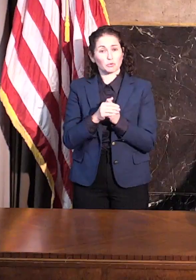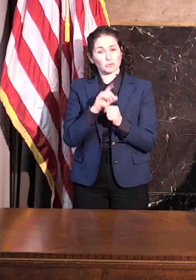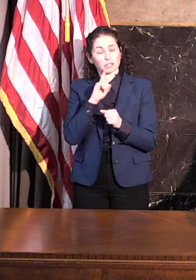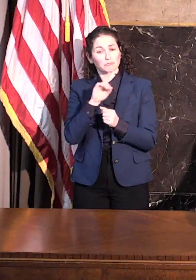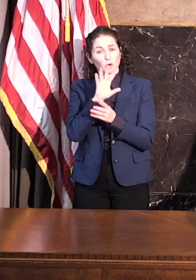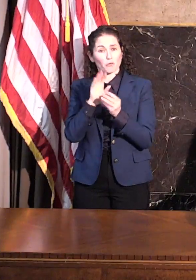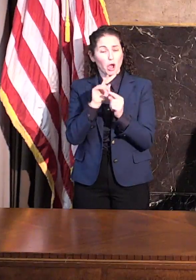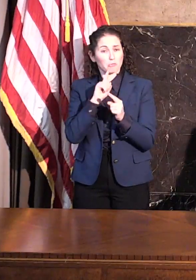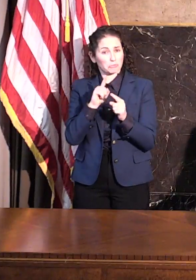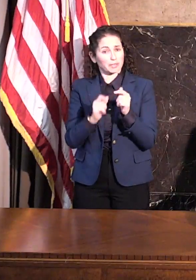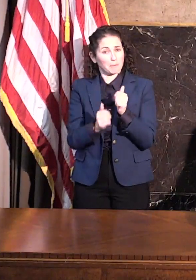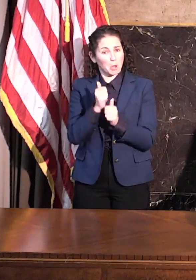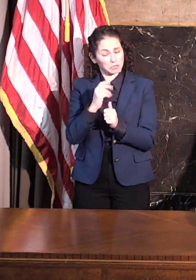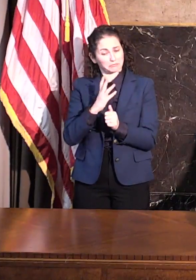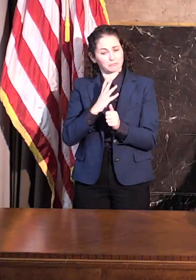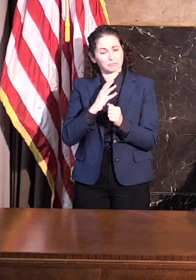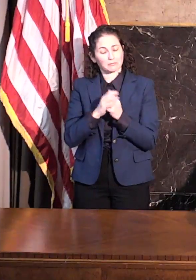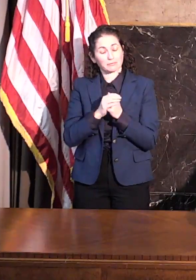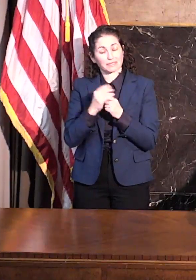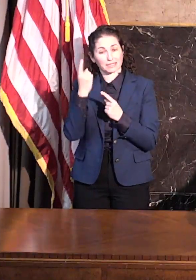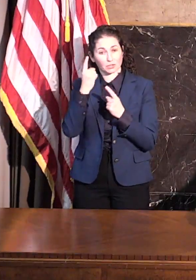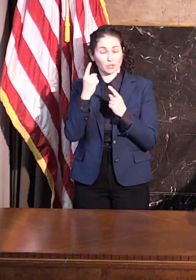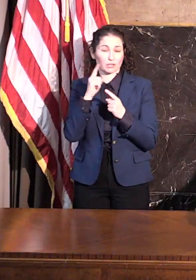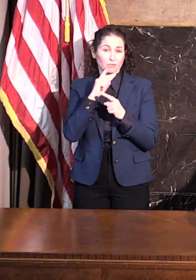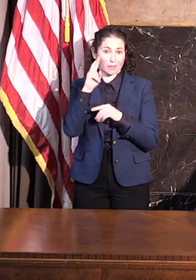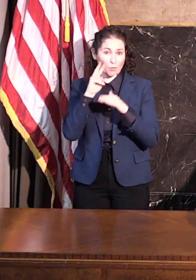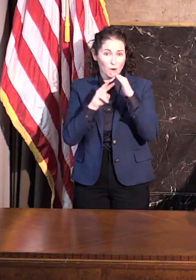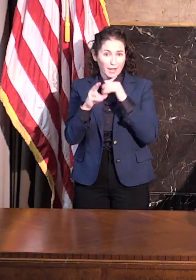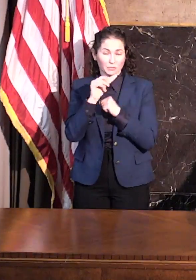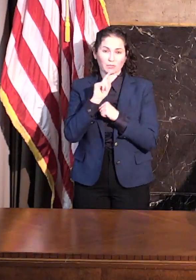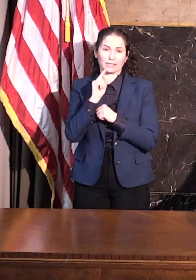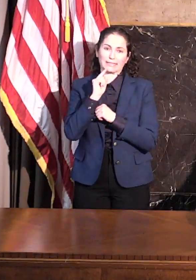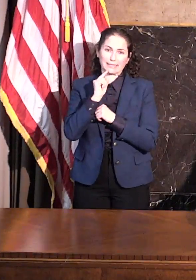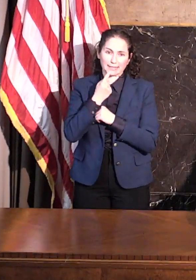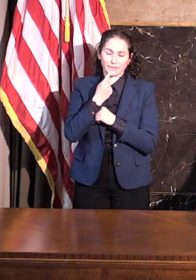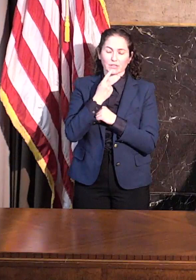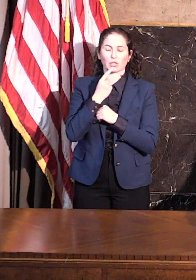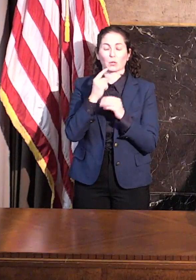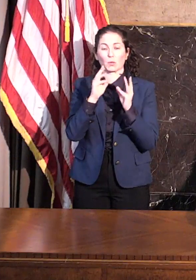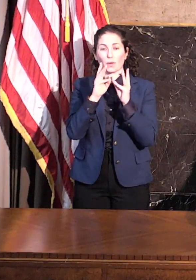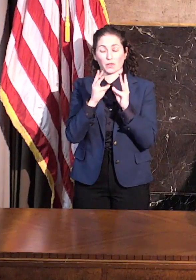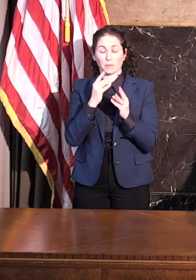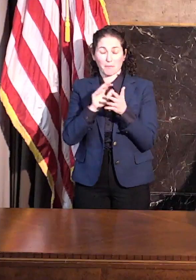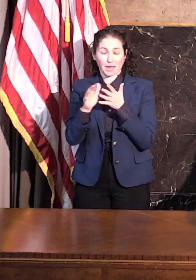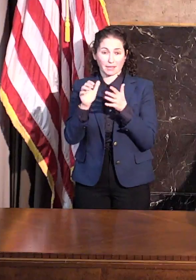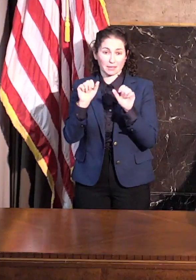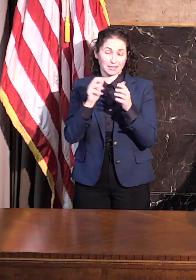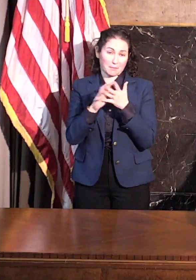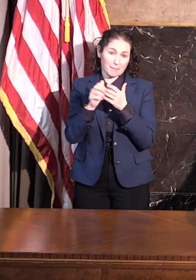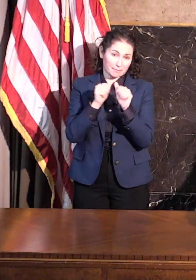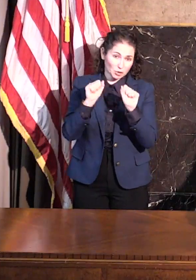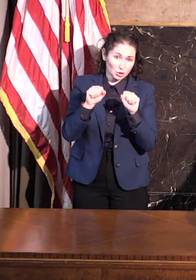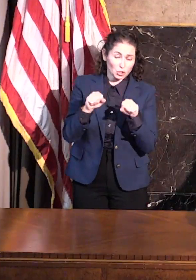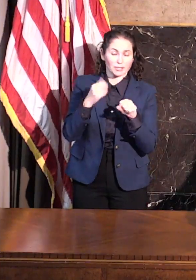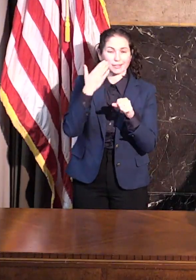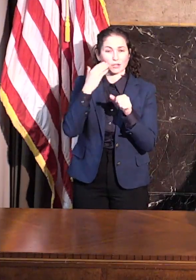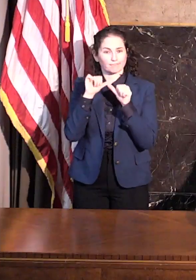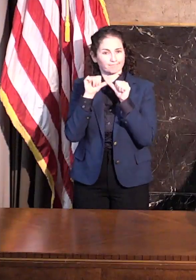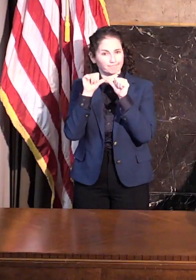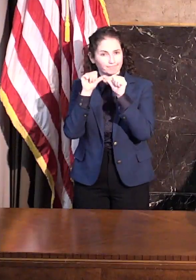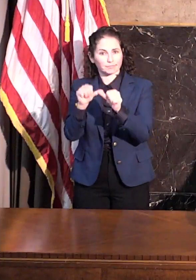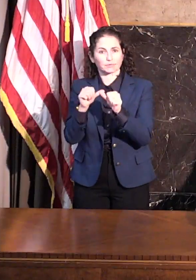we experienced yesterday across the state of Louisiana. And in fact, it was felt all across the southeast portion of